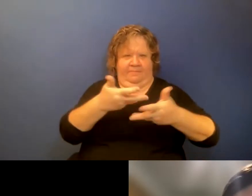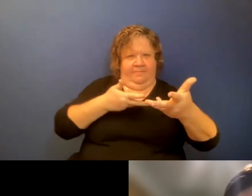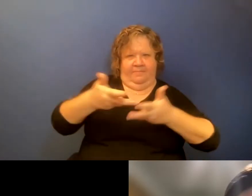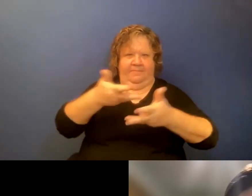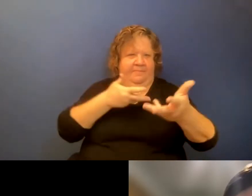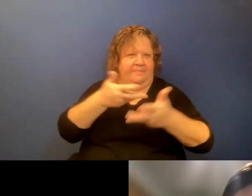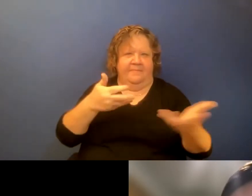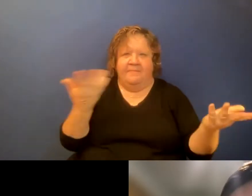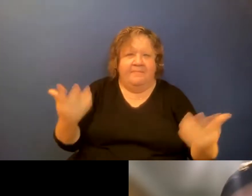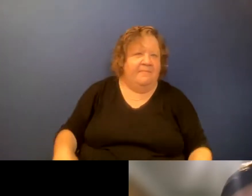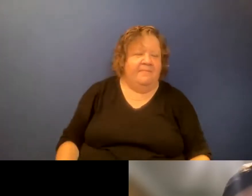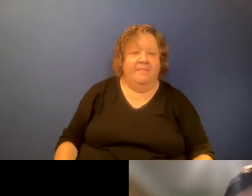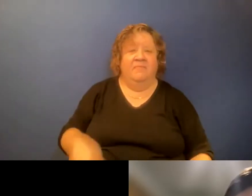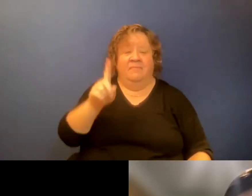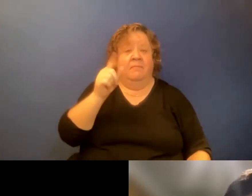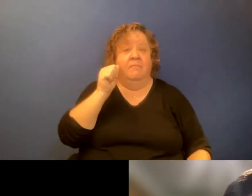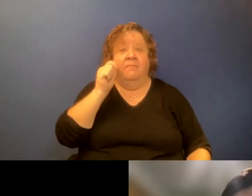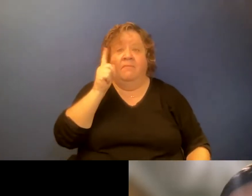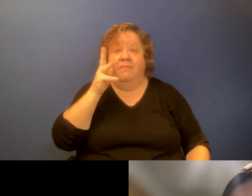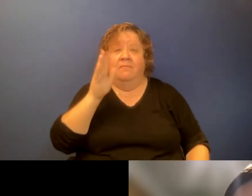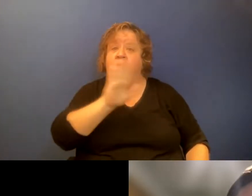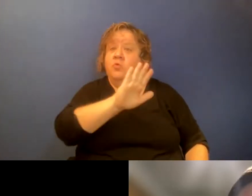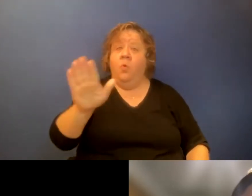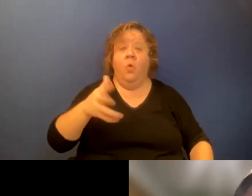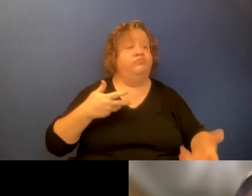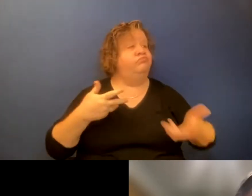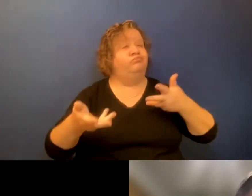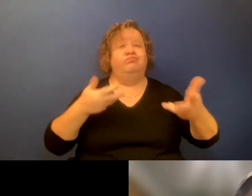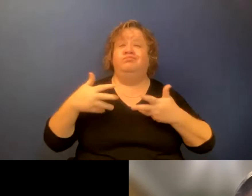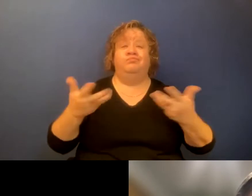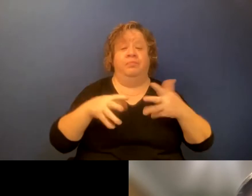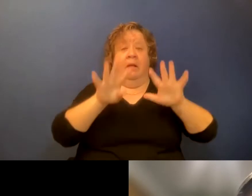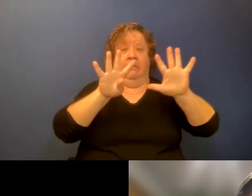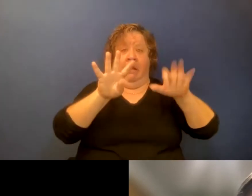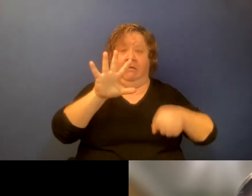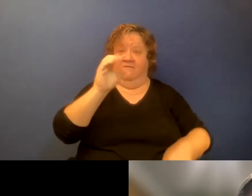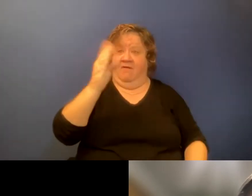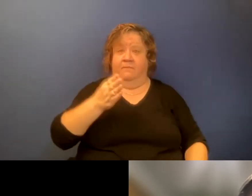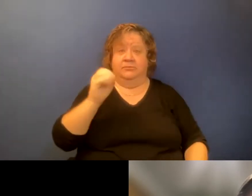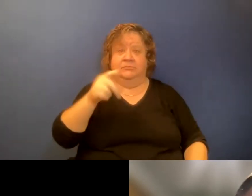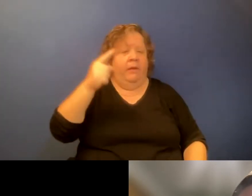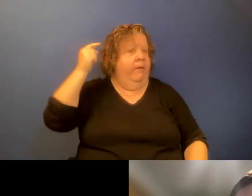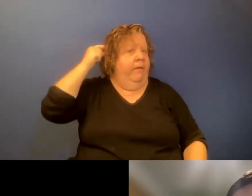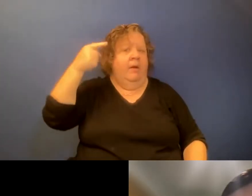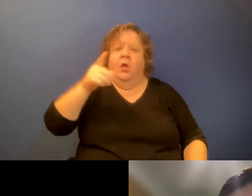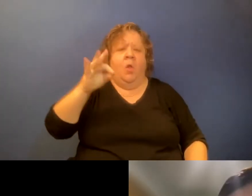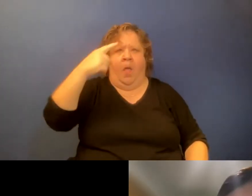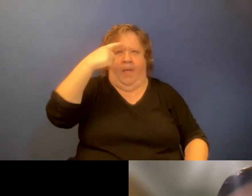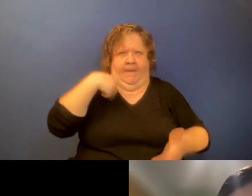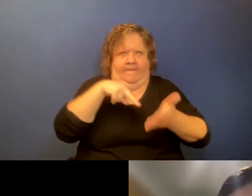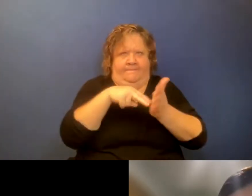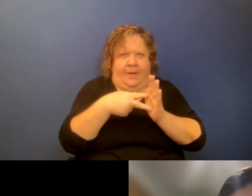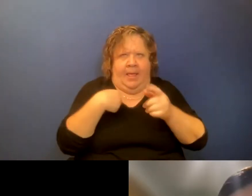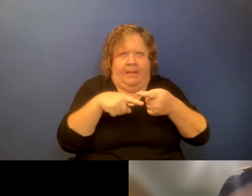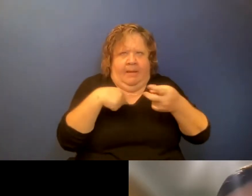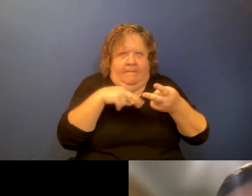actions is completely unconscious, subconscious, right? So we are driven to do things for any multitude of